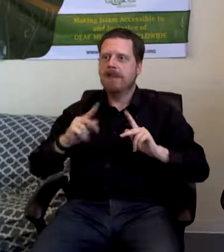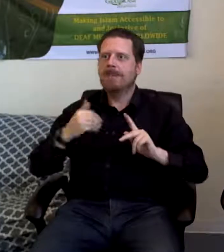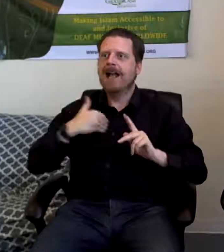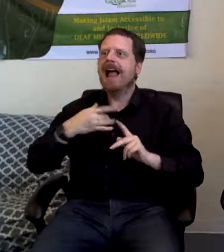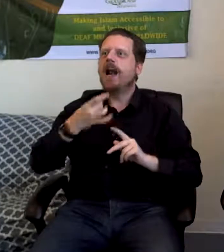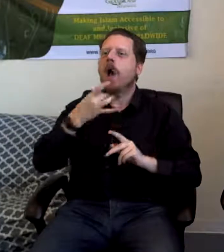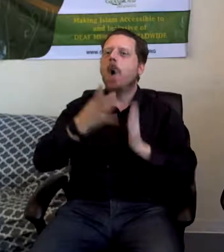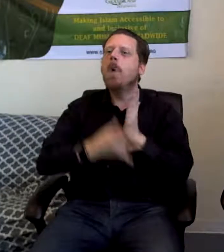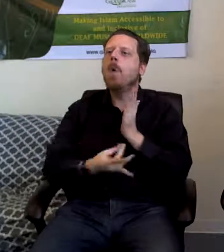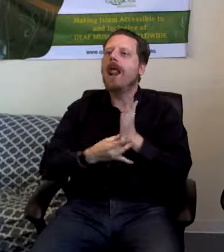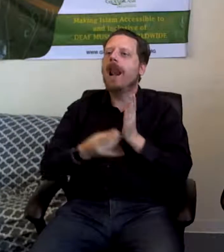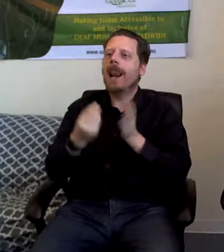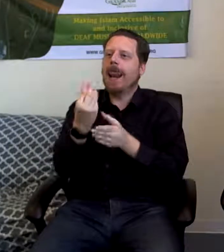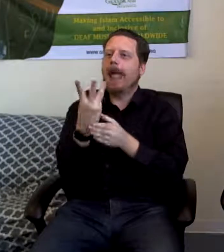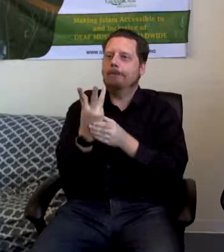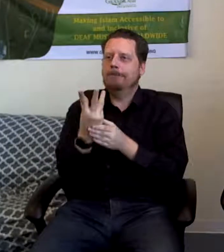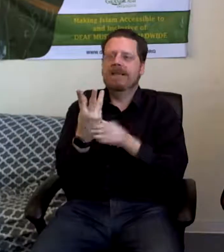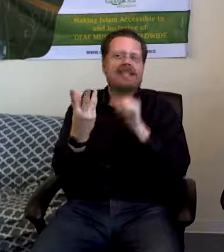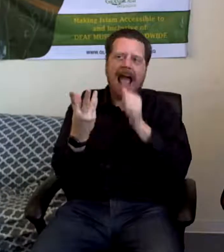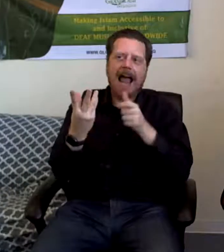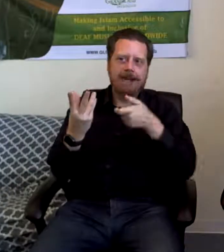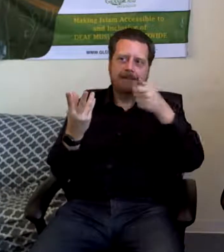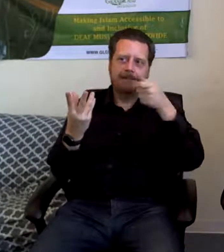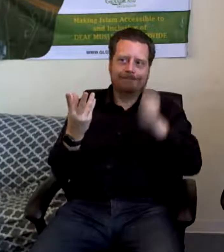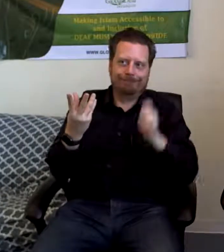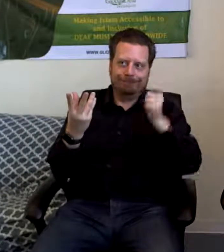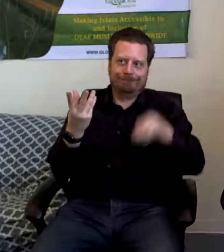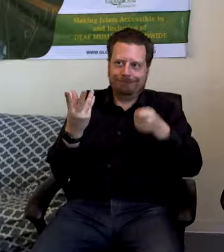oil lamps, not electric lamps.